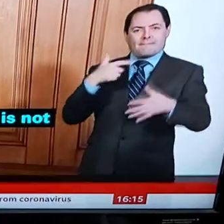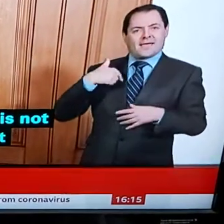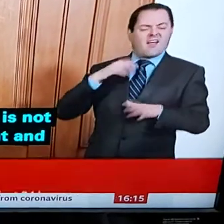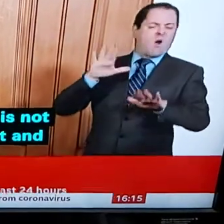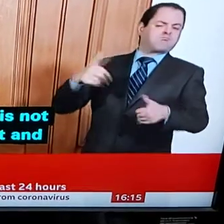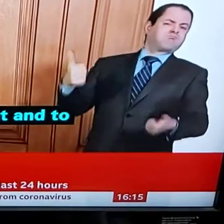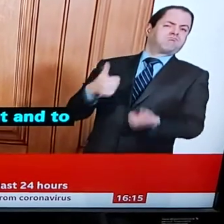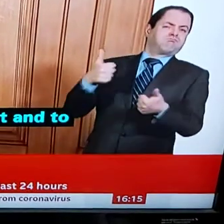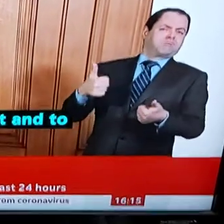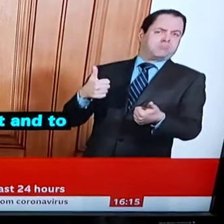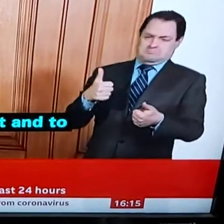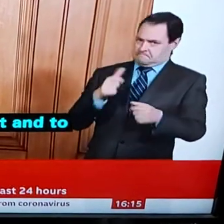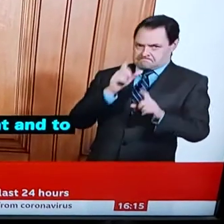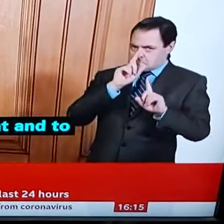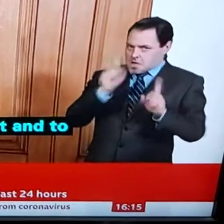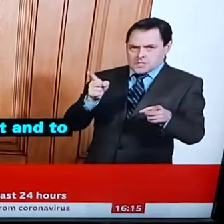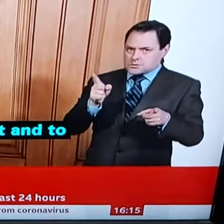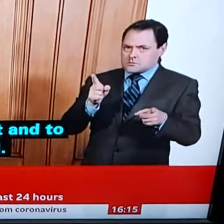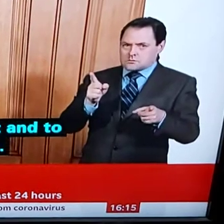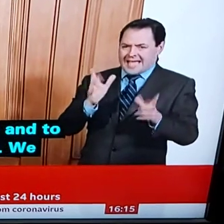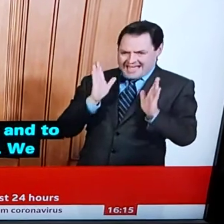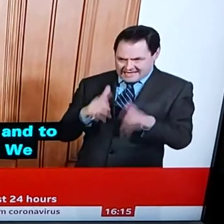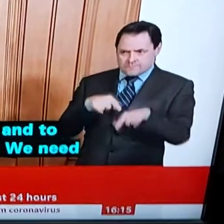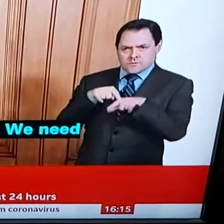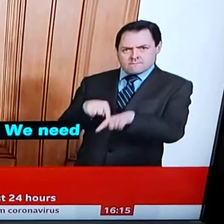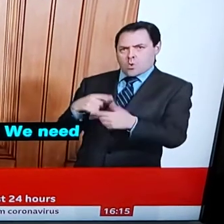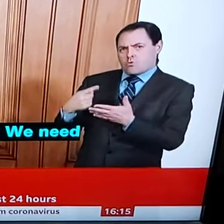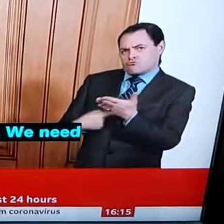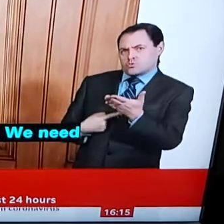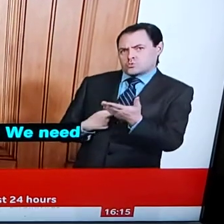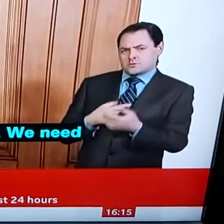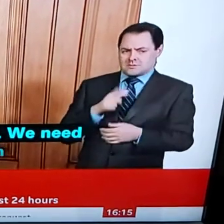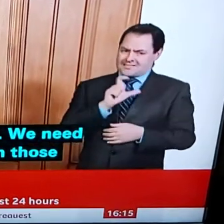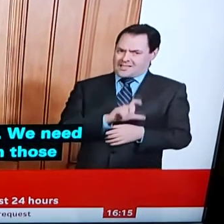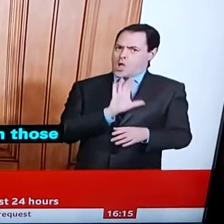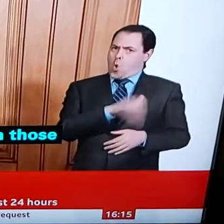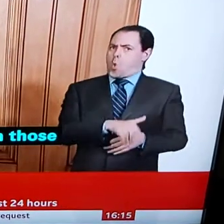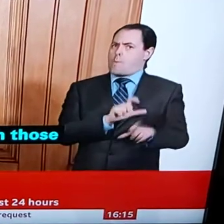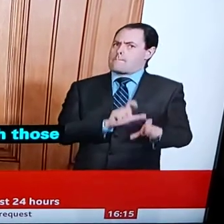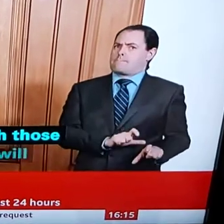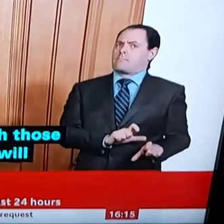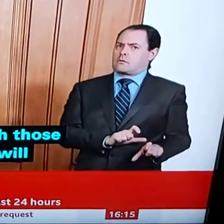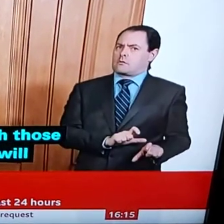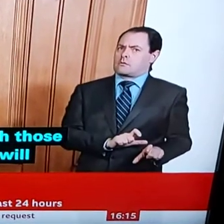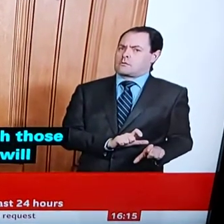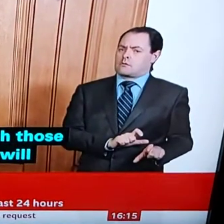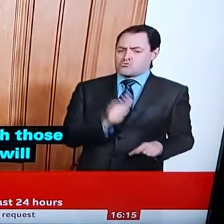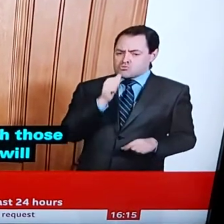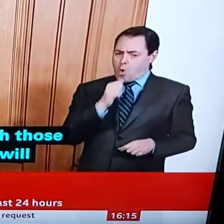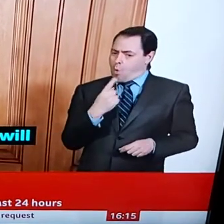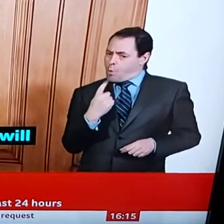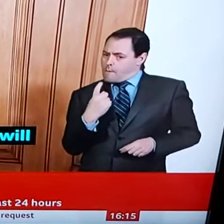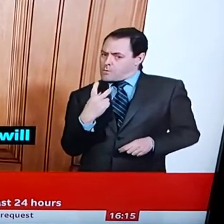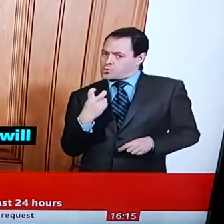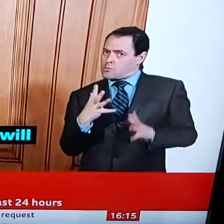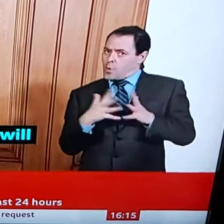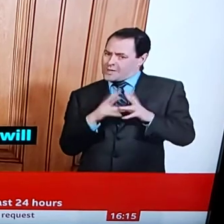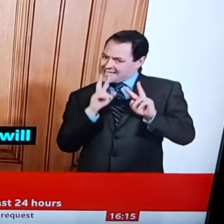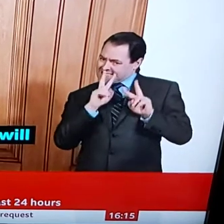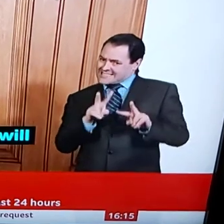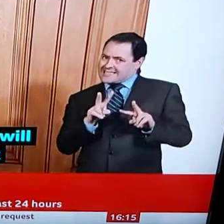to continue to comply with those instructions because that will translate in the next week or two into a reduction in